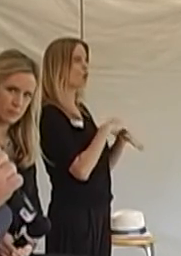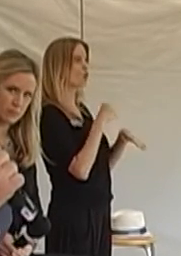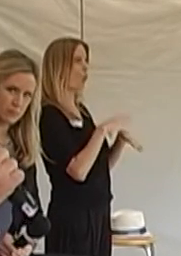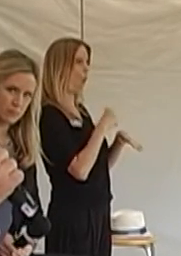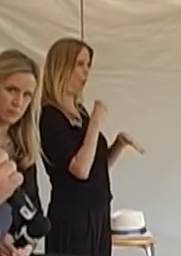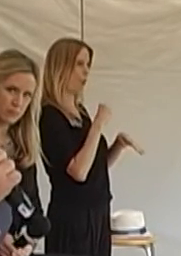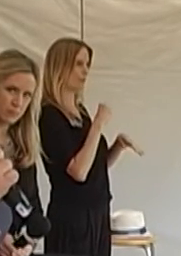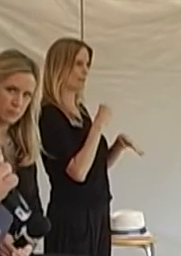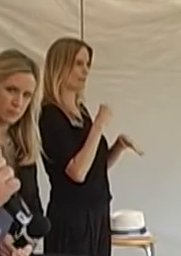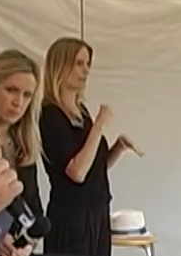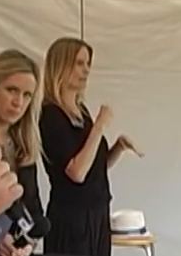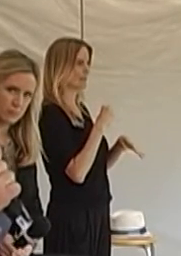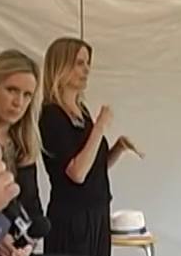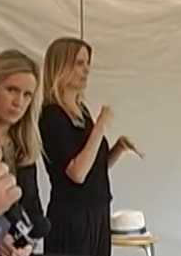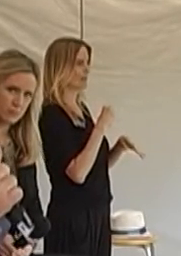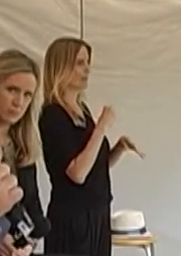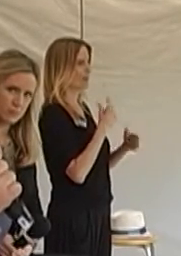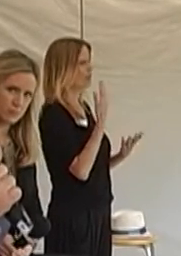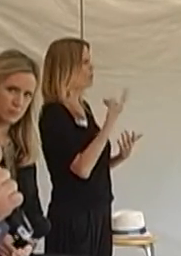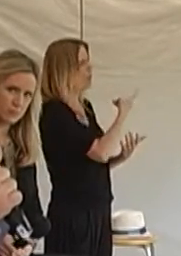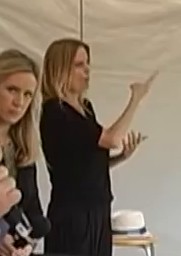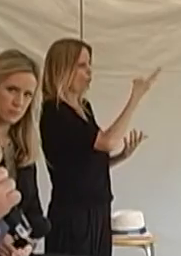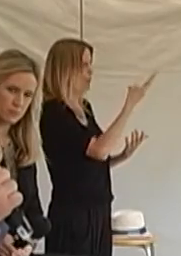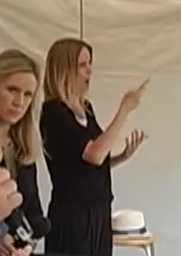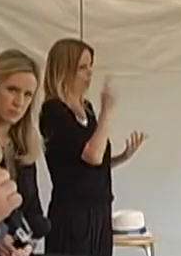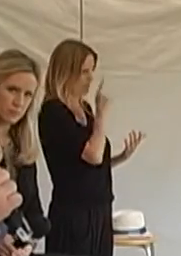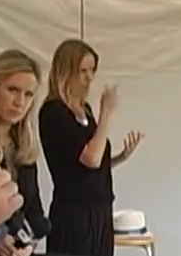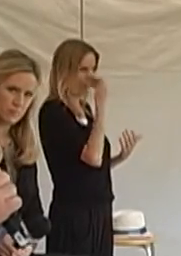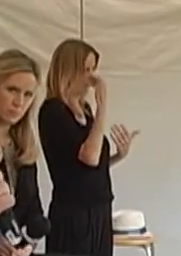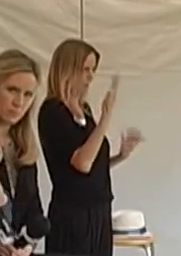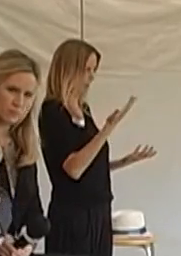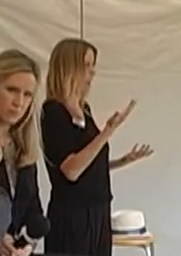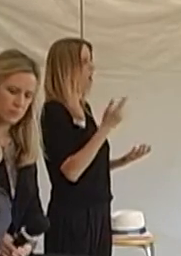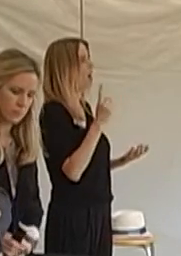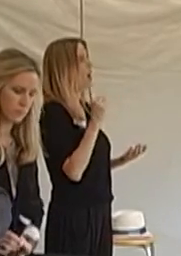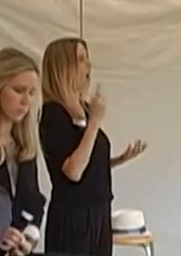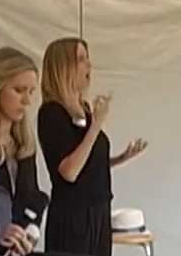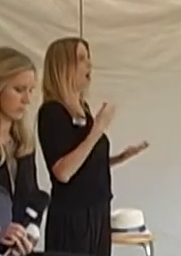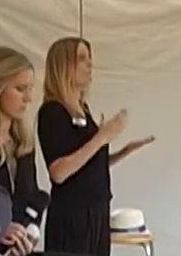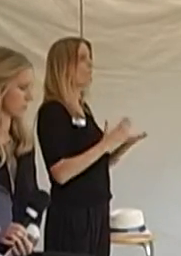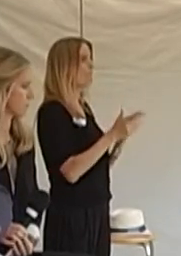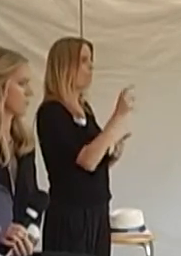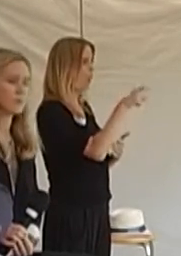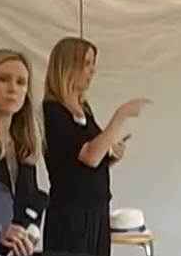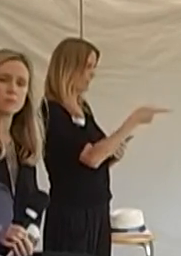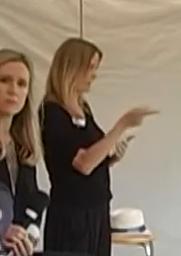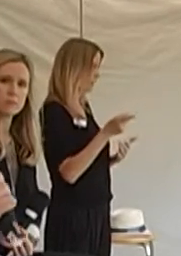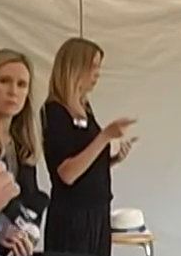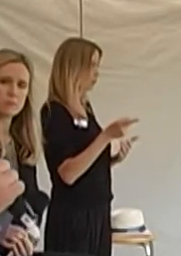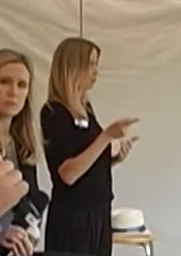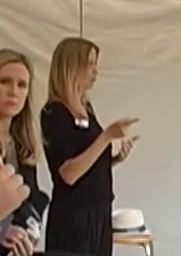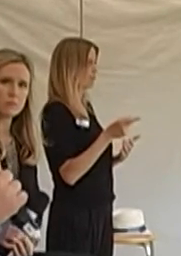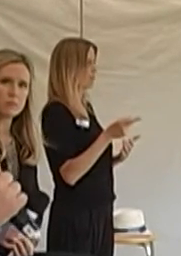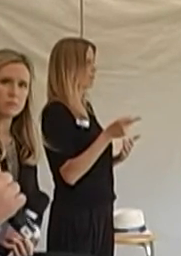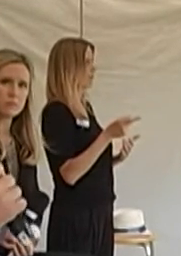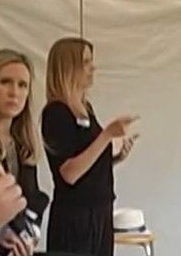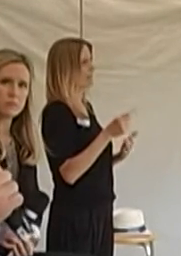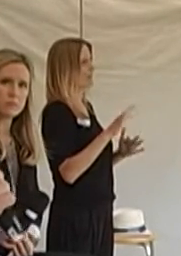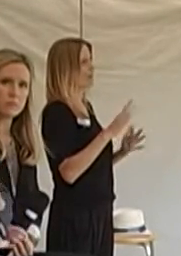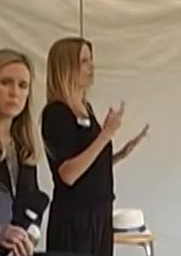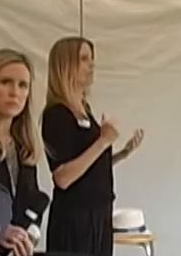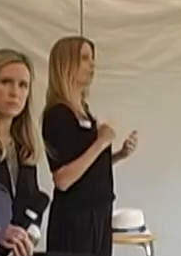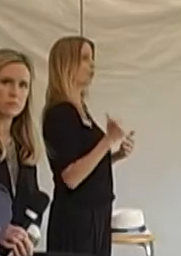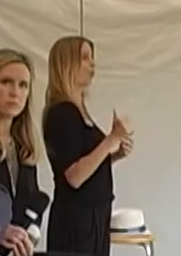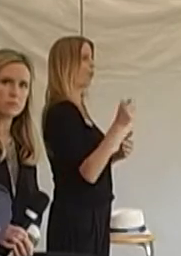I think in or maybe that's true also for the other Scandinavian countries, the politicians, the leaderships, what we could call the